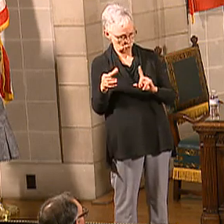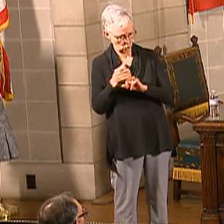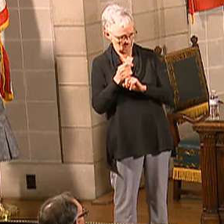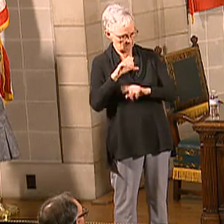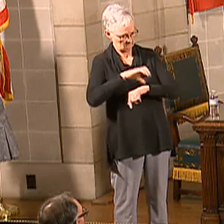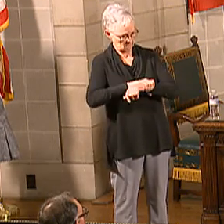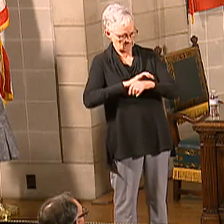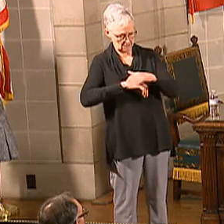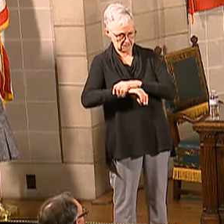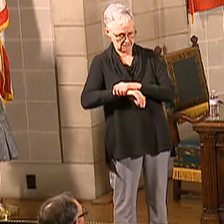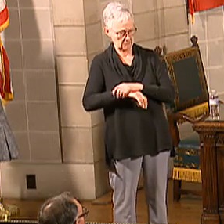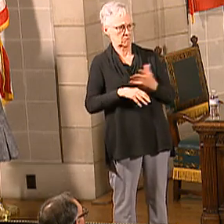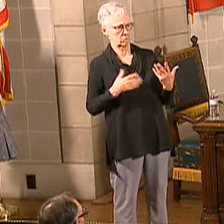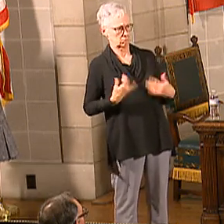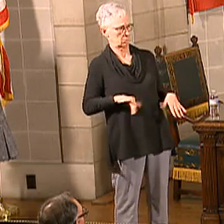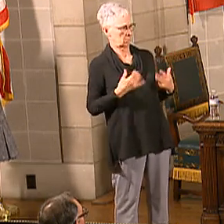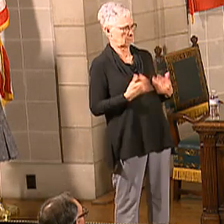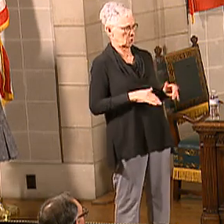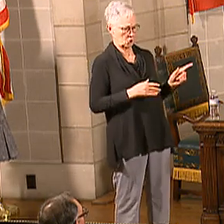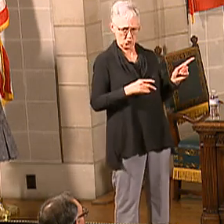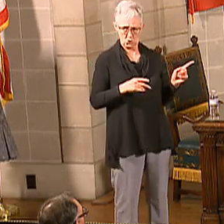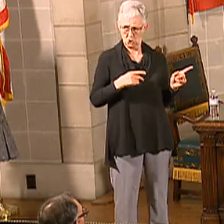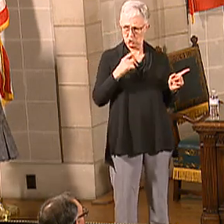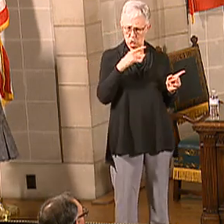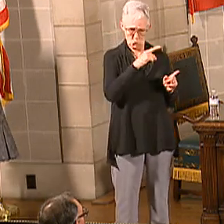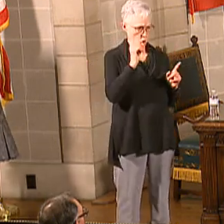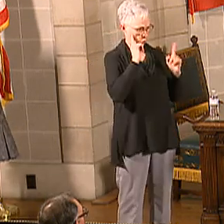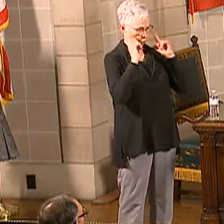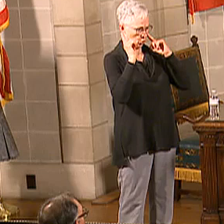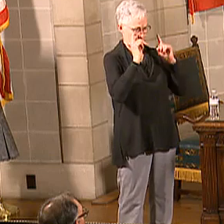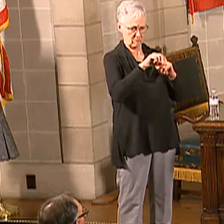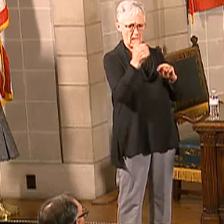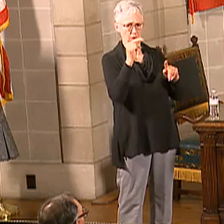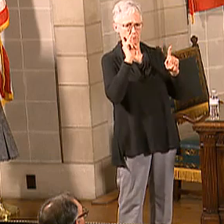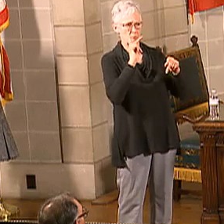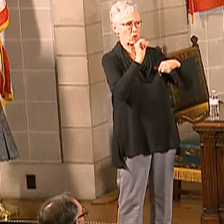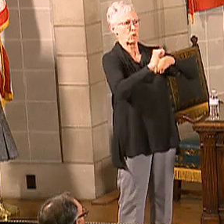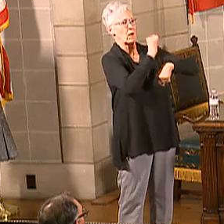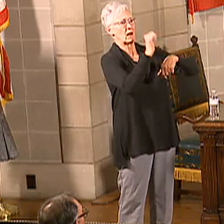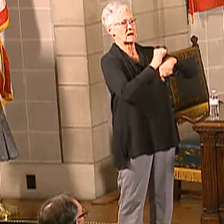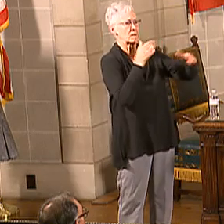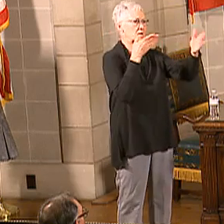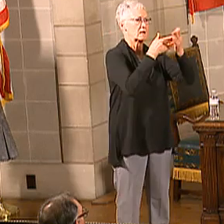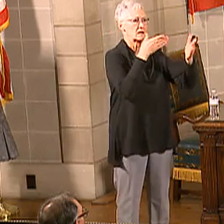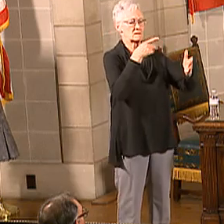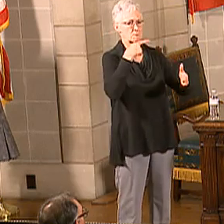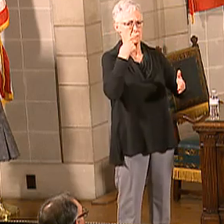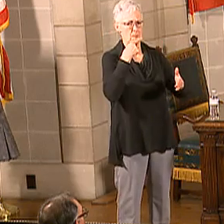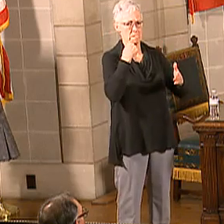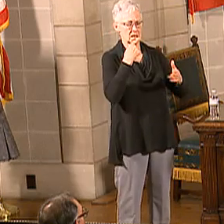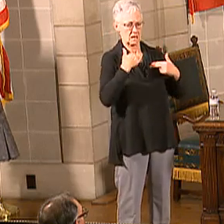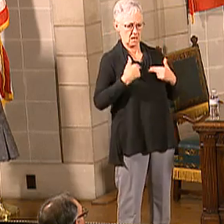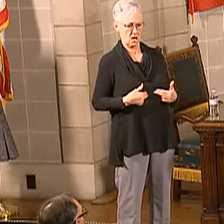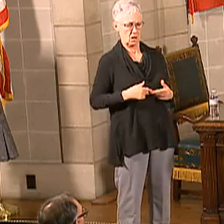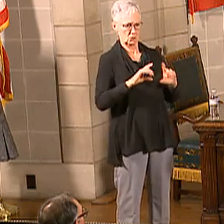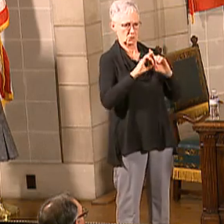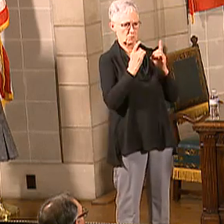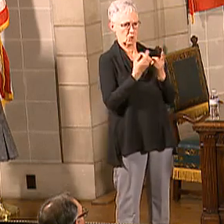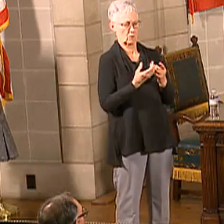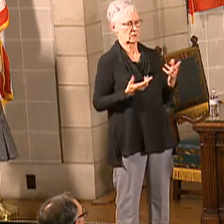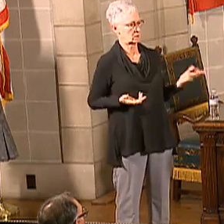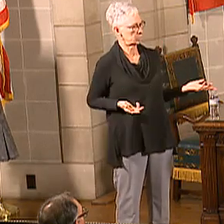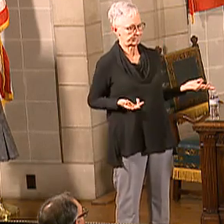that. But I just caution you folks, look, I'll talk about what we had to go through this weekend with Carter House in